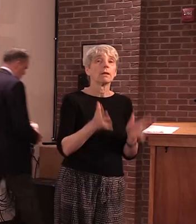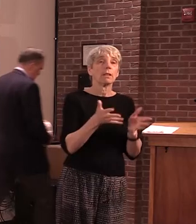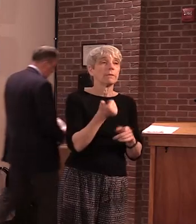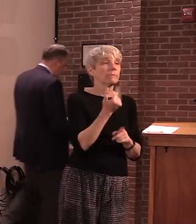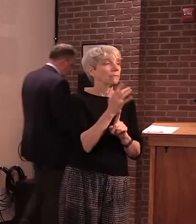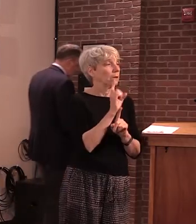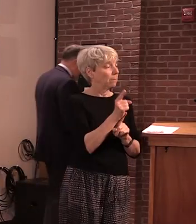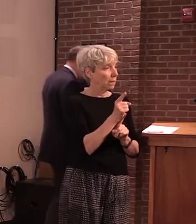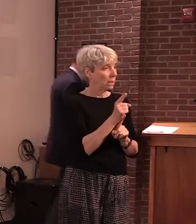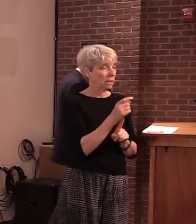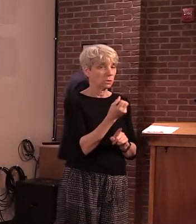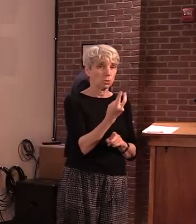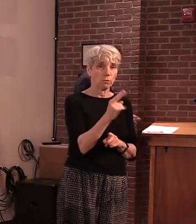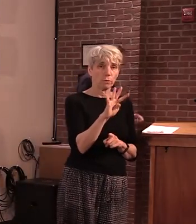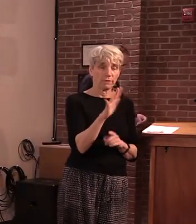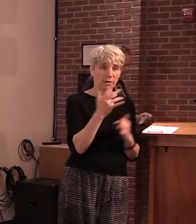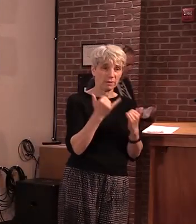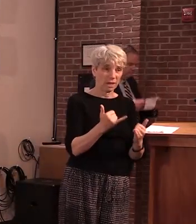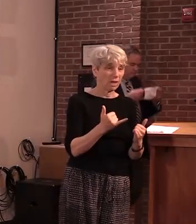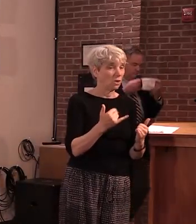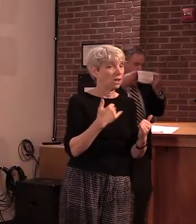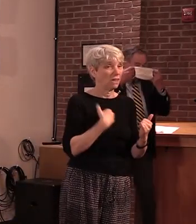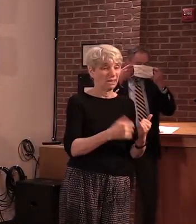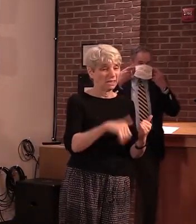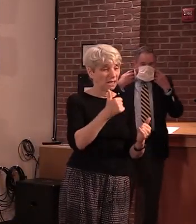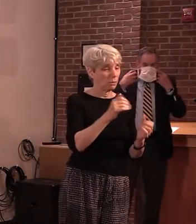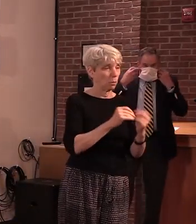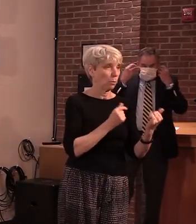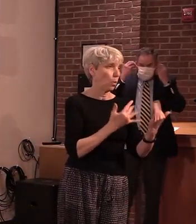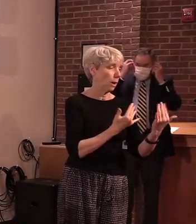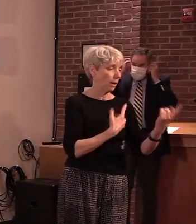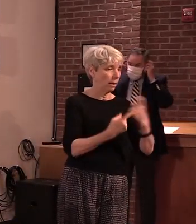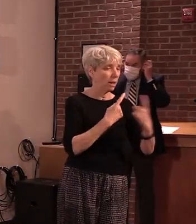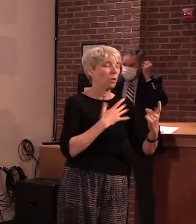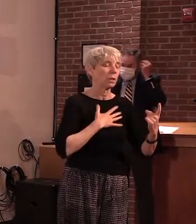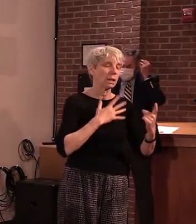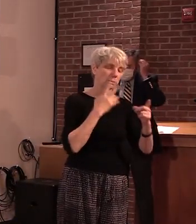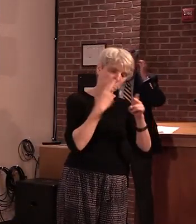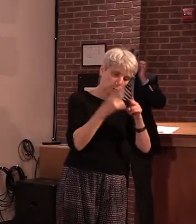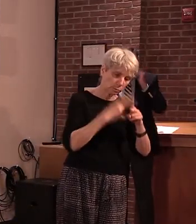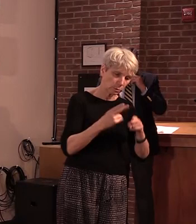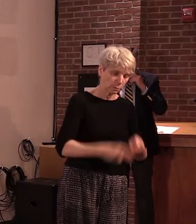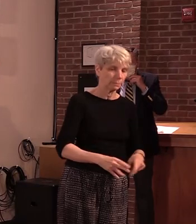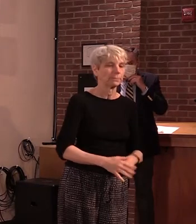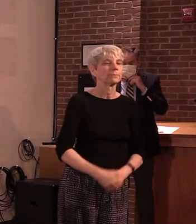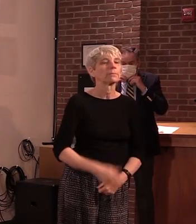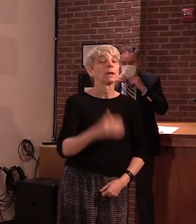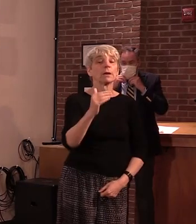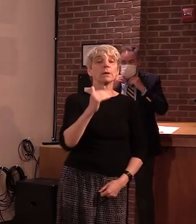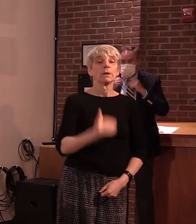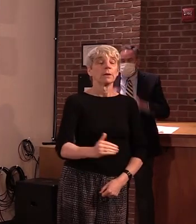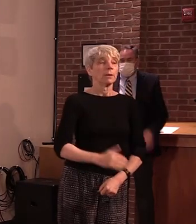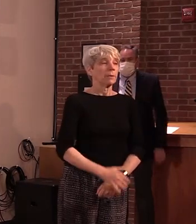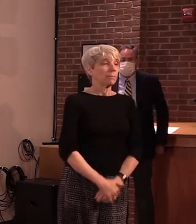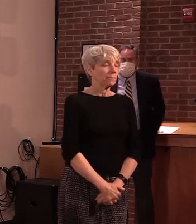before 1 o'clock and 10 more callers to get through, so we can just be mindful of that. Tim McQuiston, Vermont Business